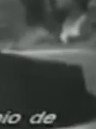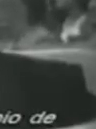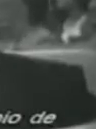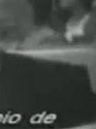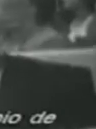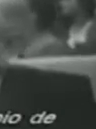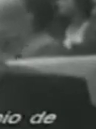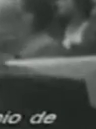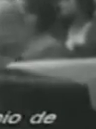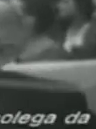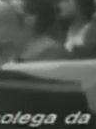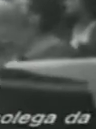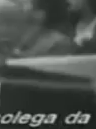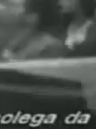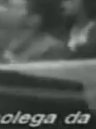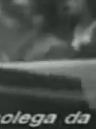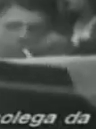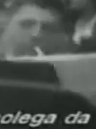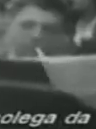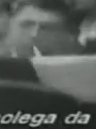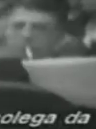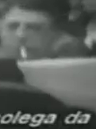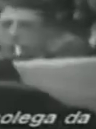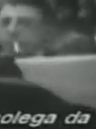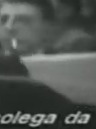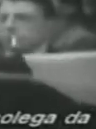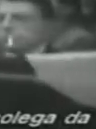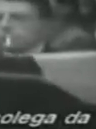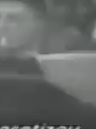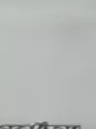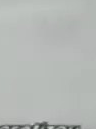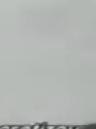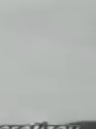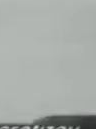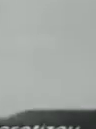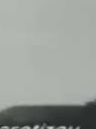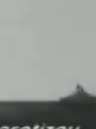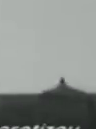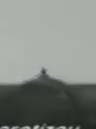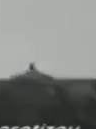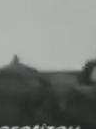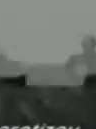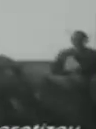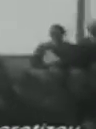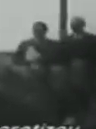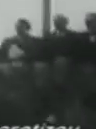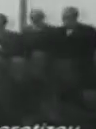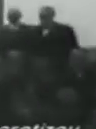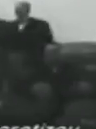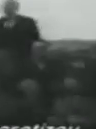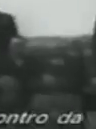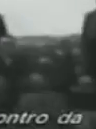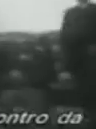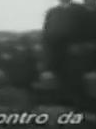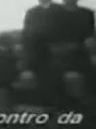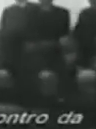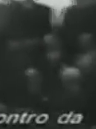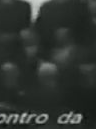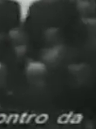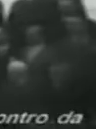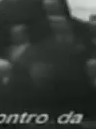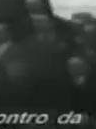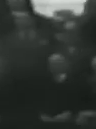With the backing of Henri Delaunay, his friend and colleague from the French Football Federation, the idea turned into reality after FIFA had met